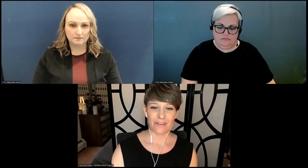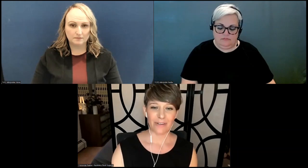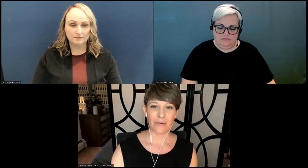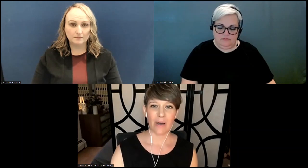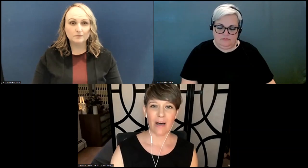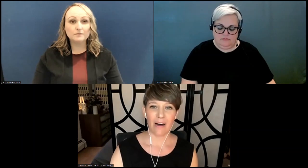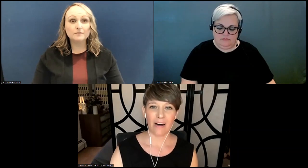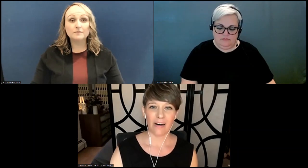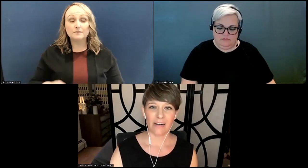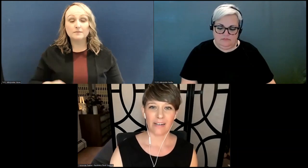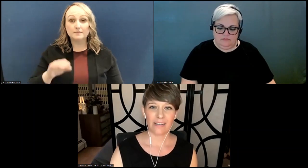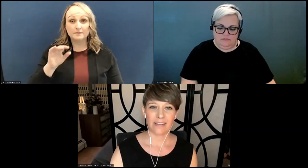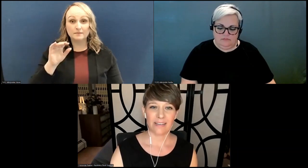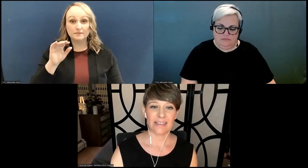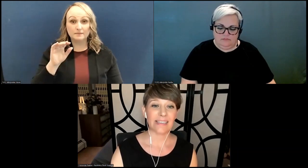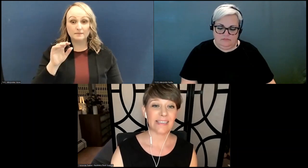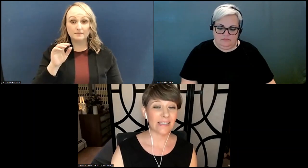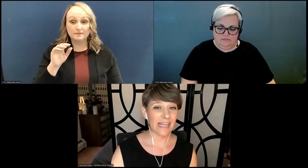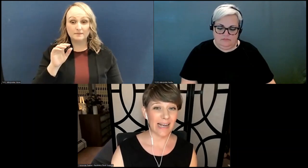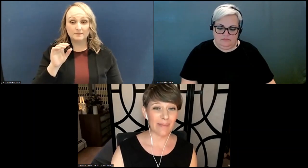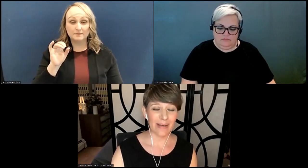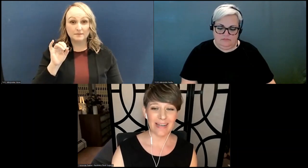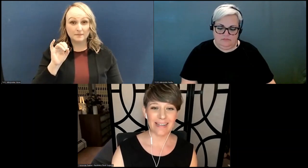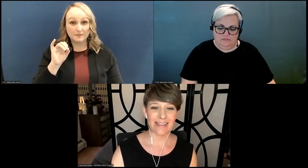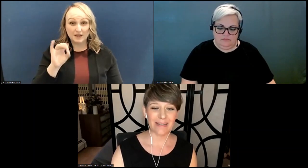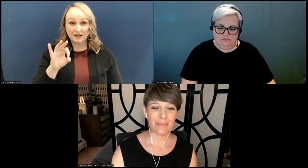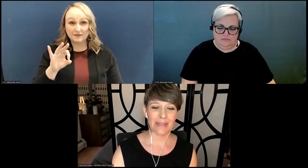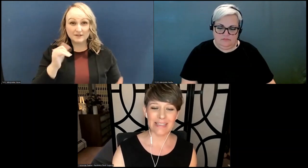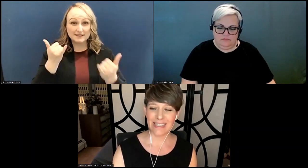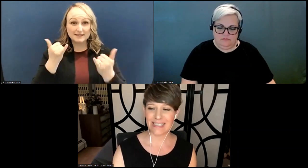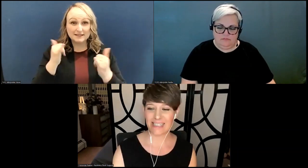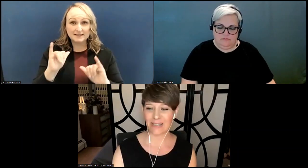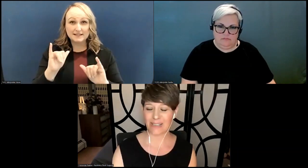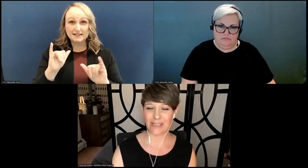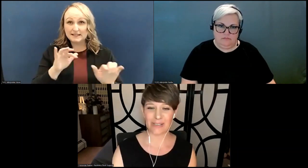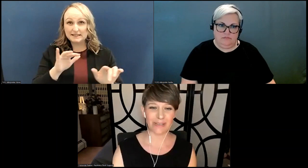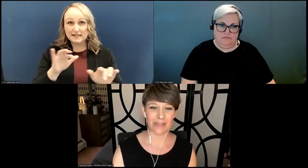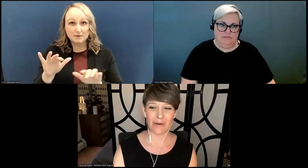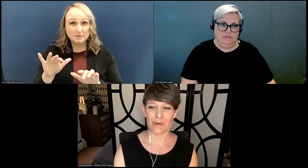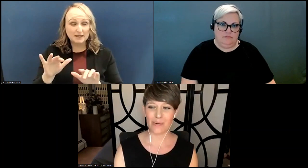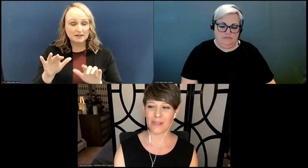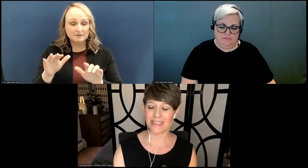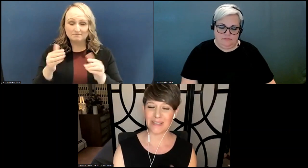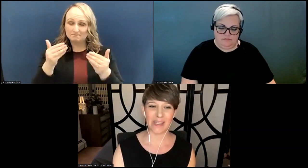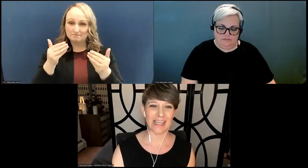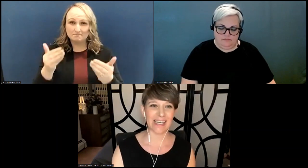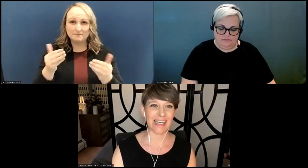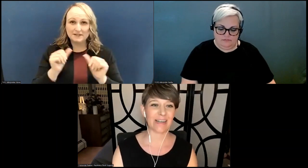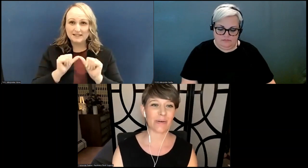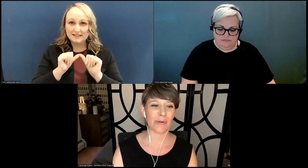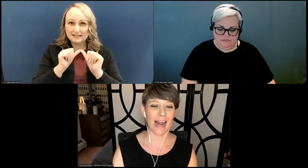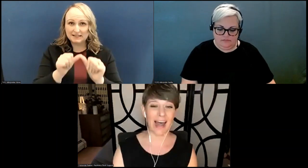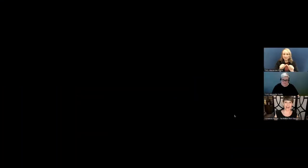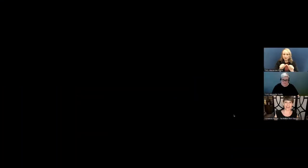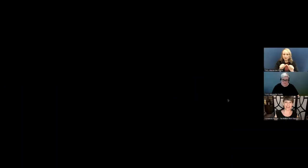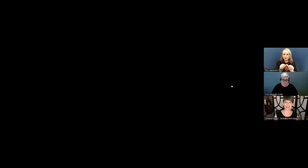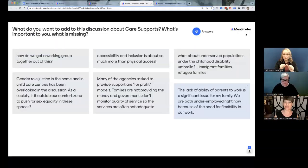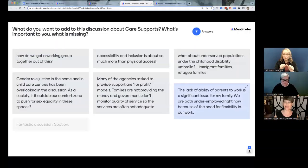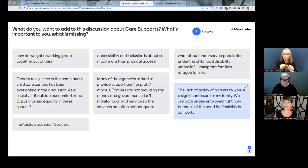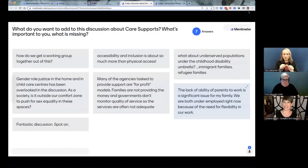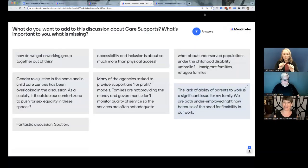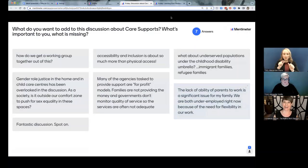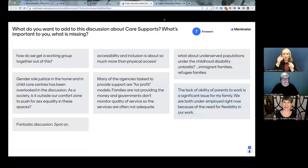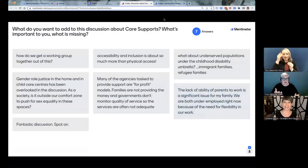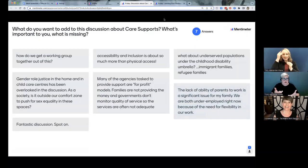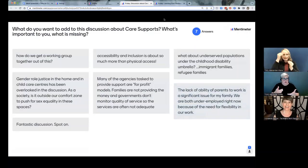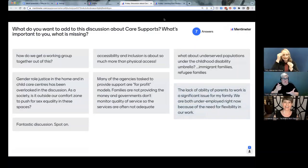If you are still typing, please continue to do so, or still thinking or adding in the